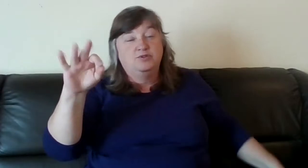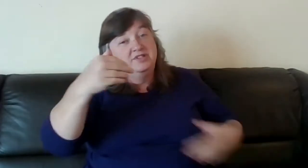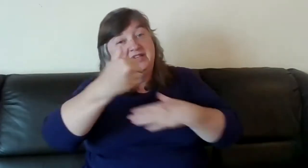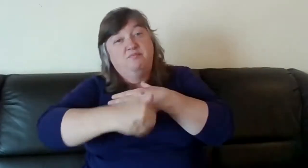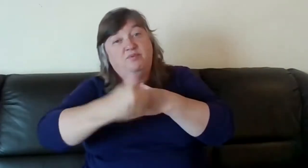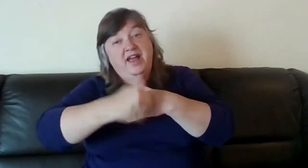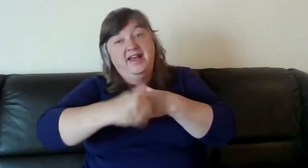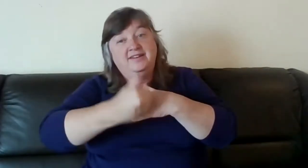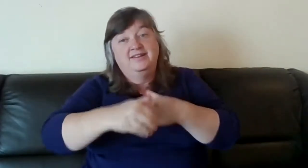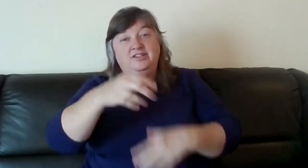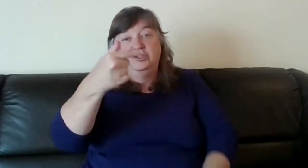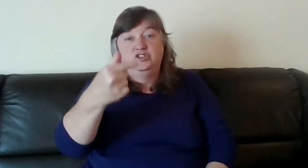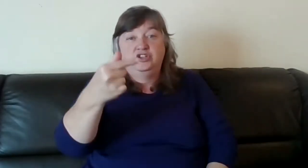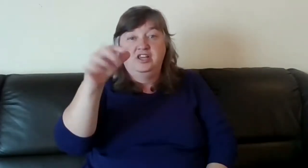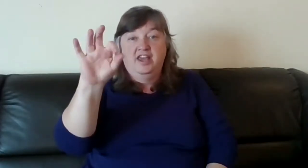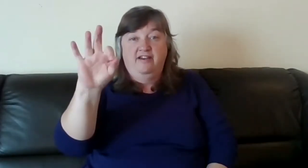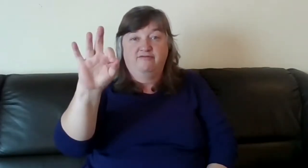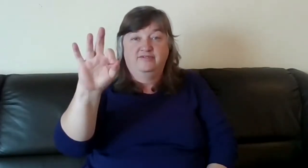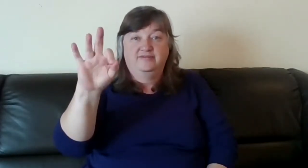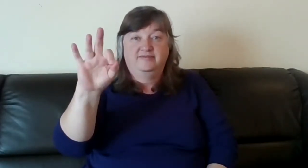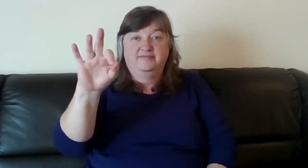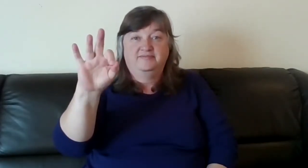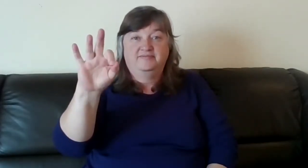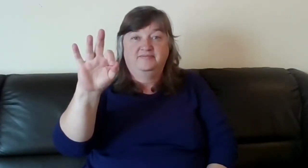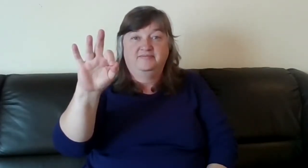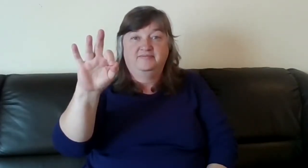could say bread, GF.